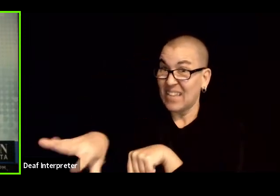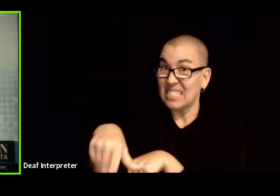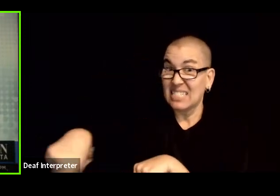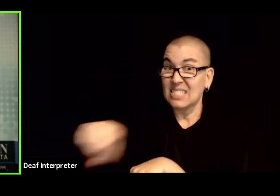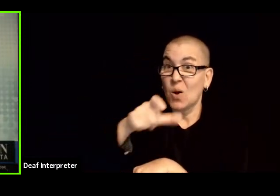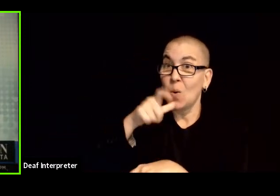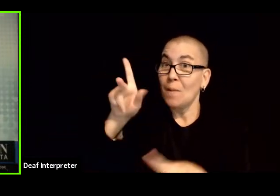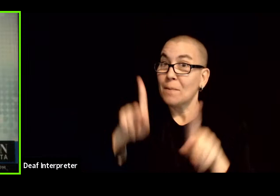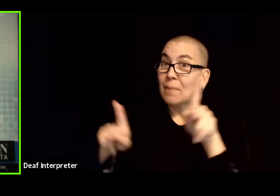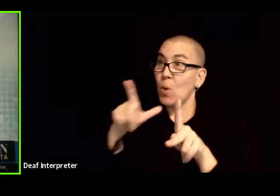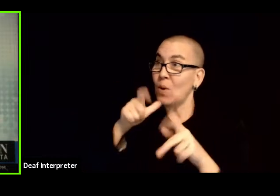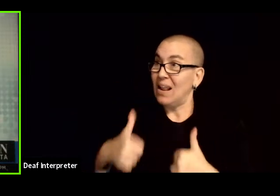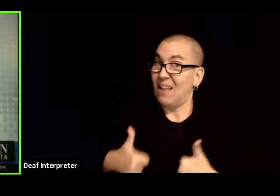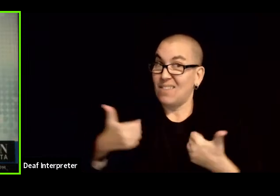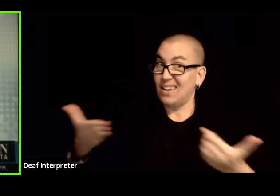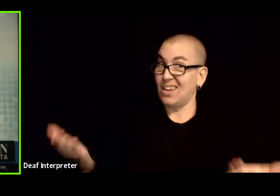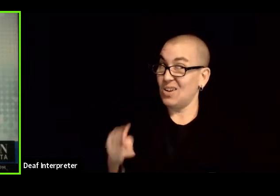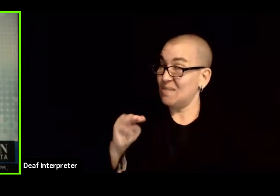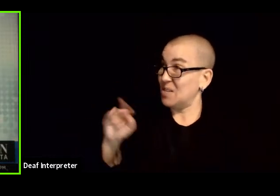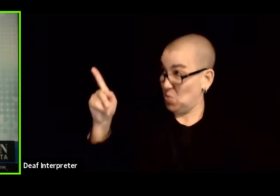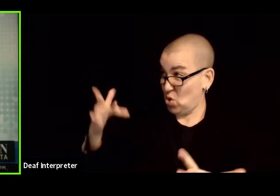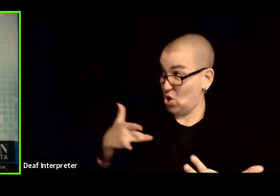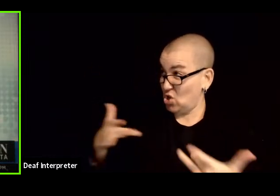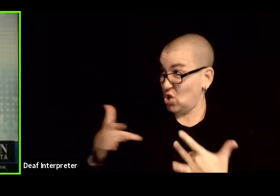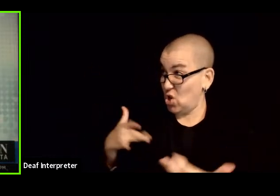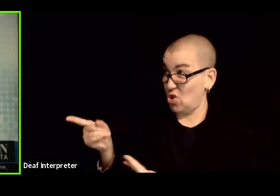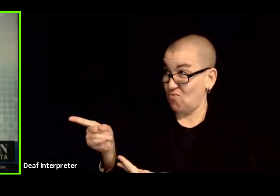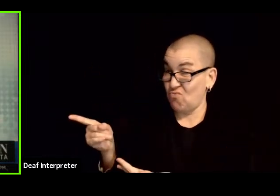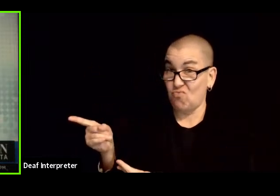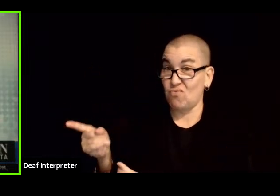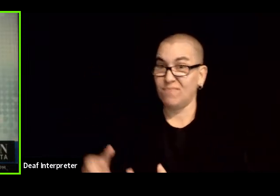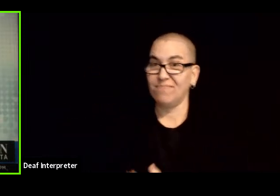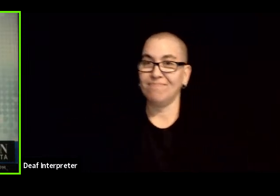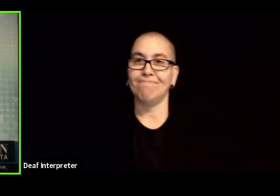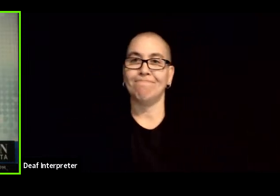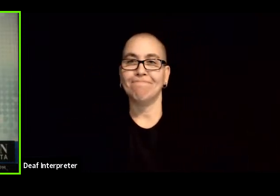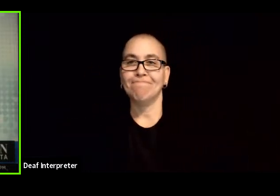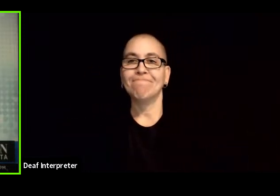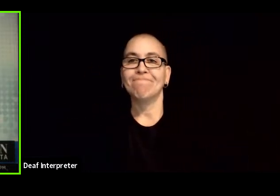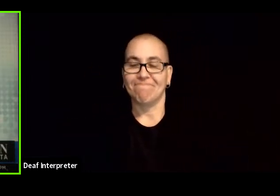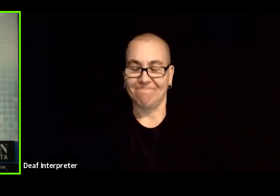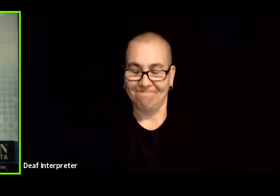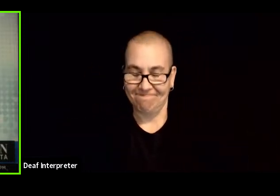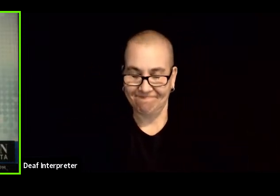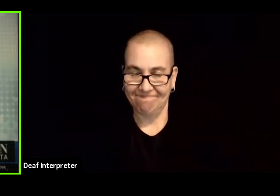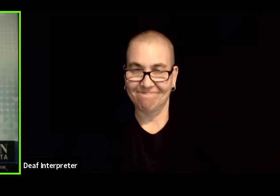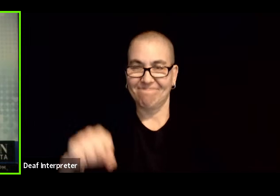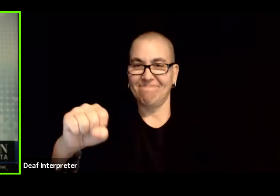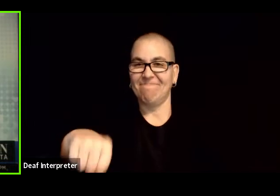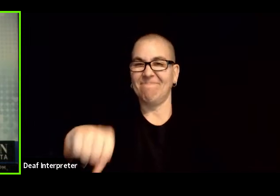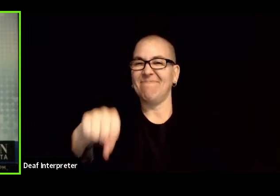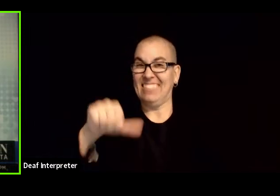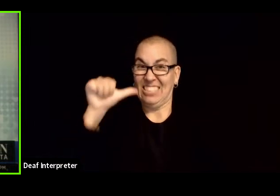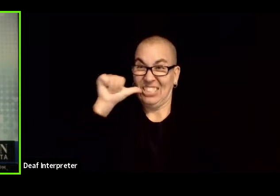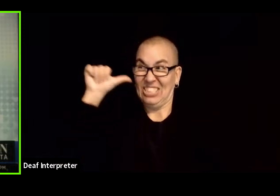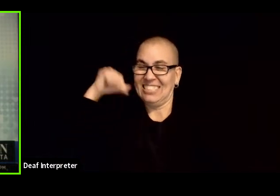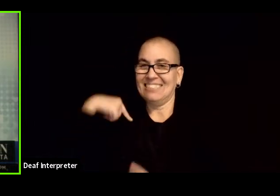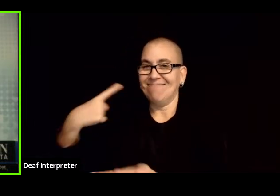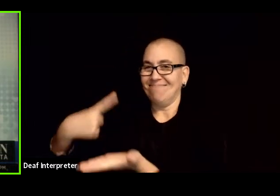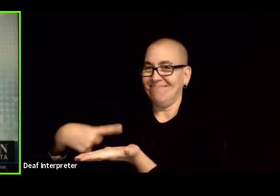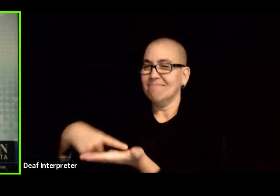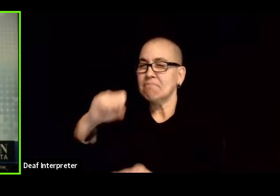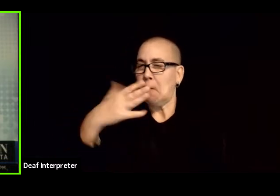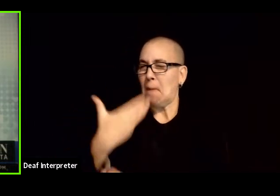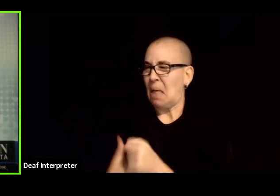Well, I think that was the subject of some of our conversation yesterday on the call, and maybe I'll just ask Chris to repeat a couple of the high points of